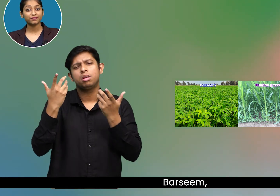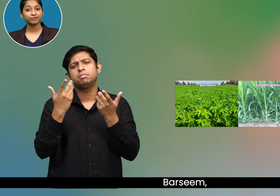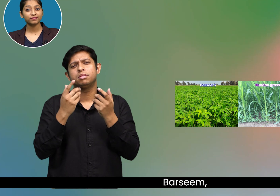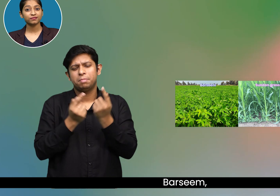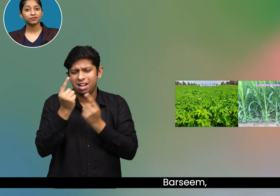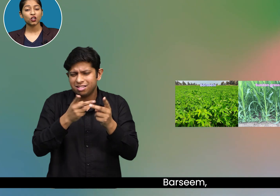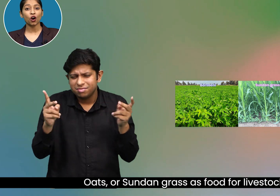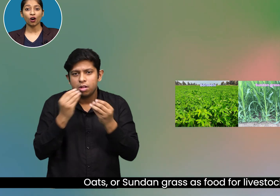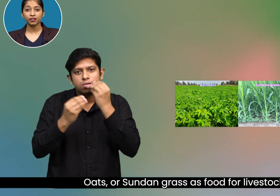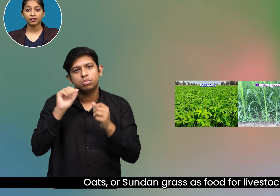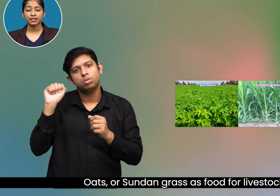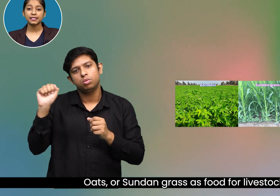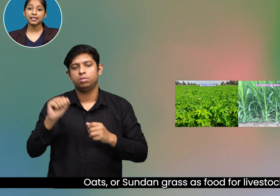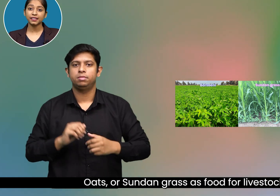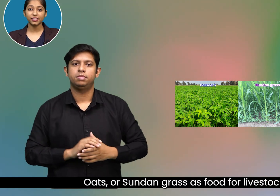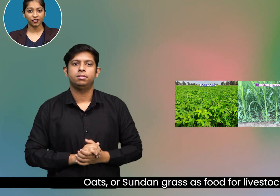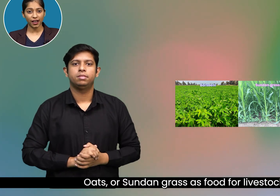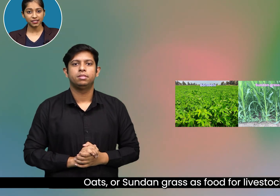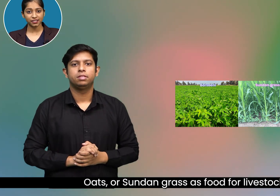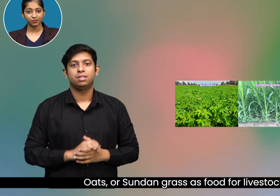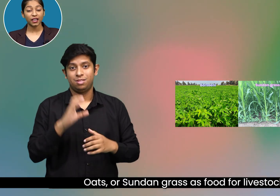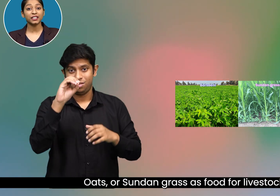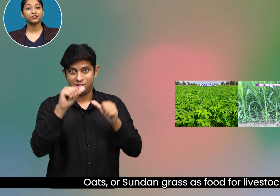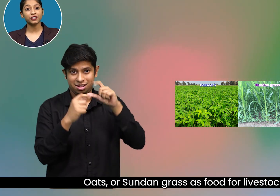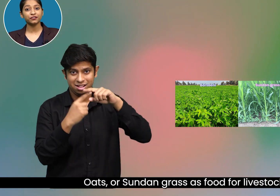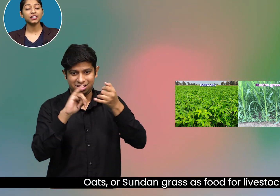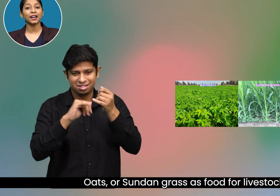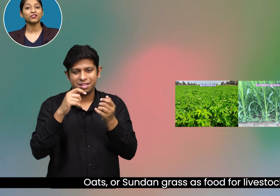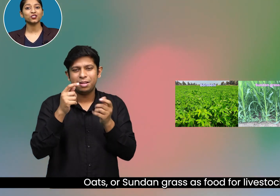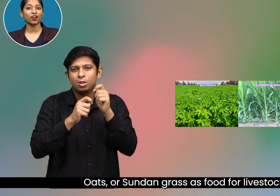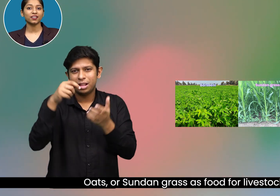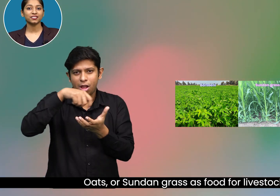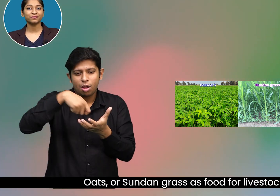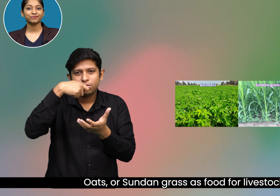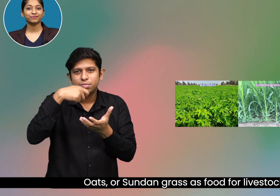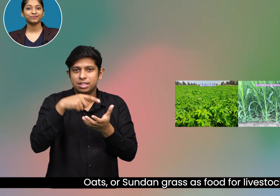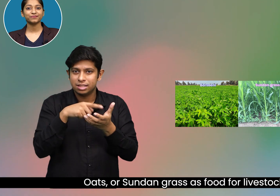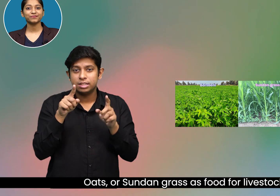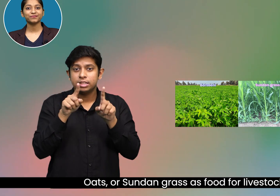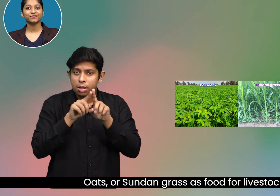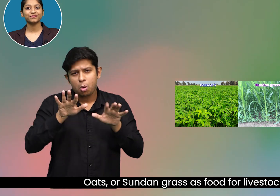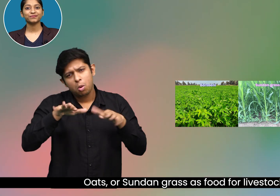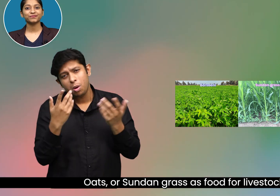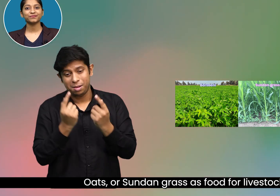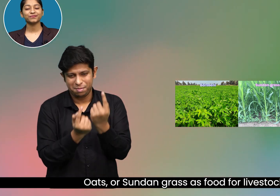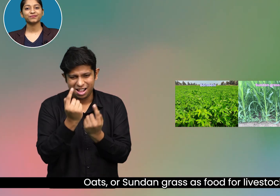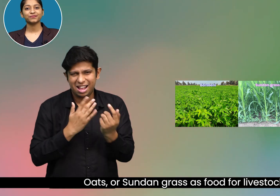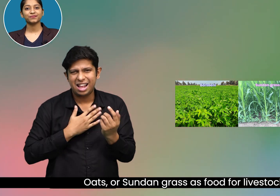oats or southern grass as food for livestock.